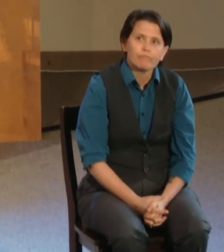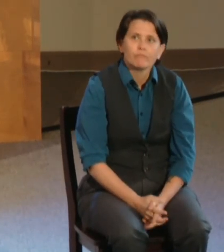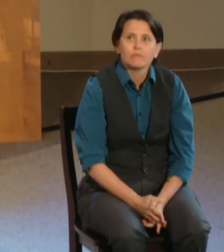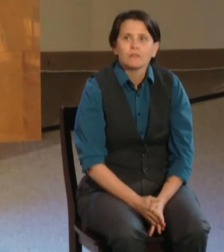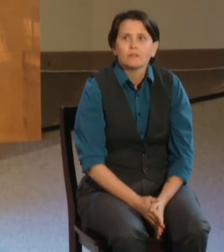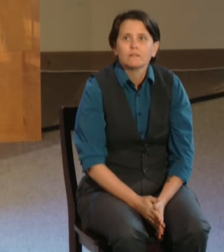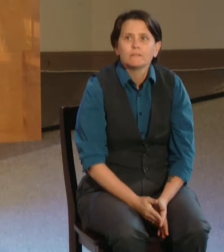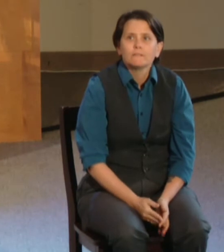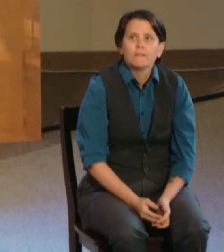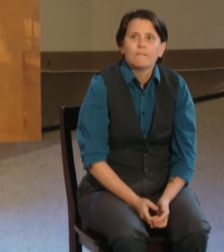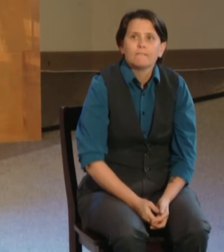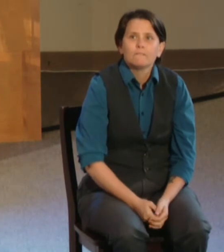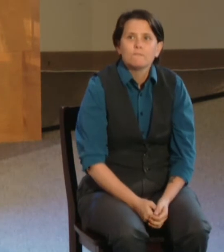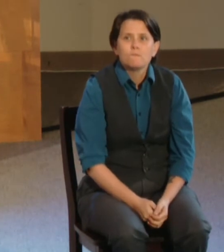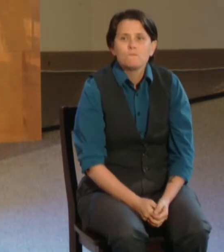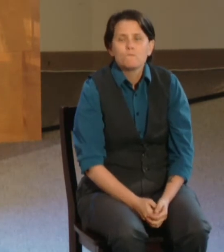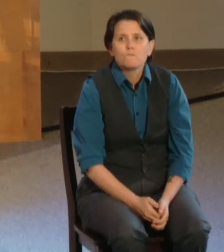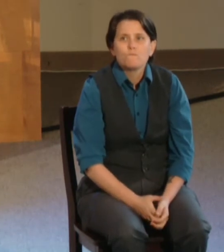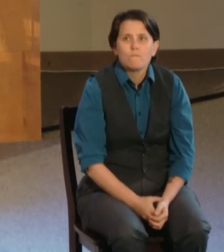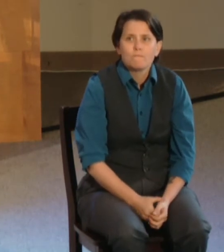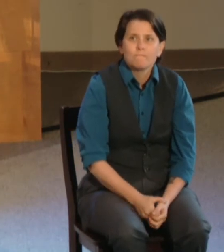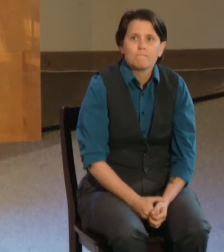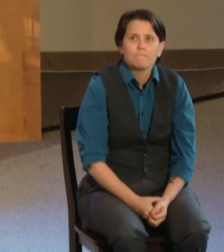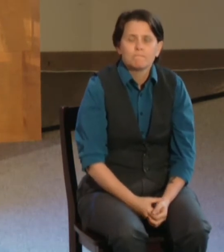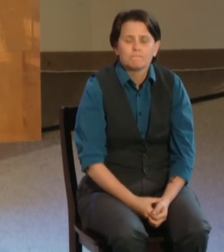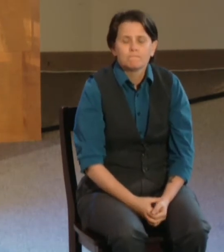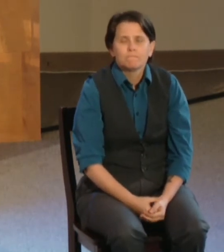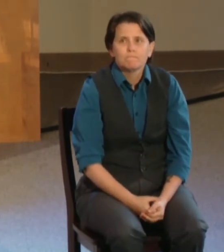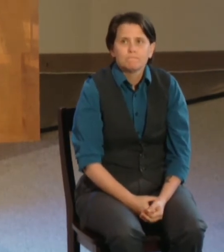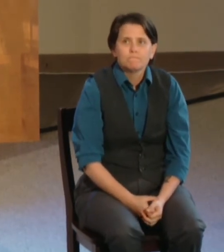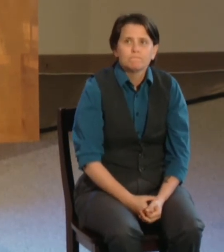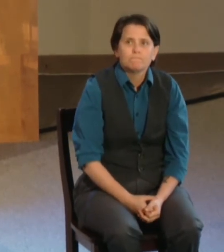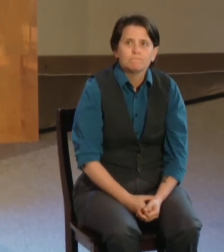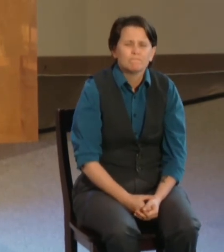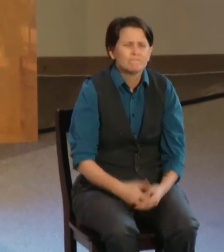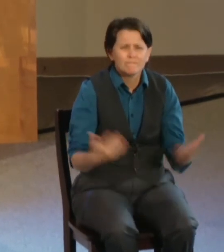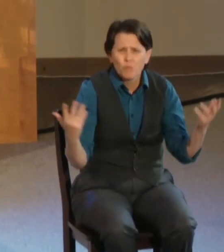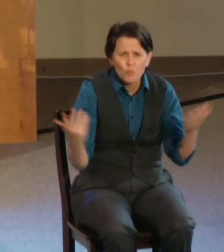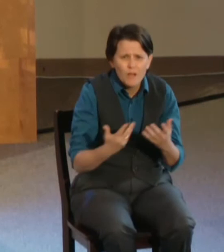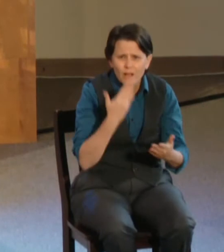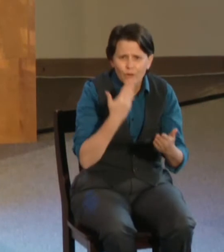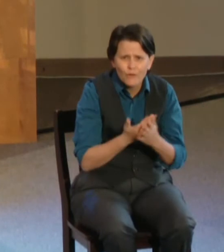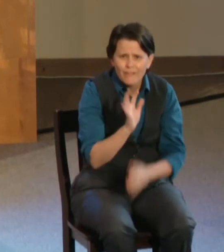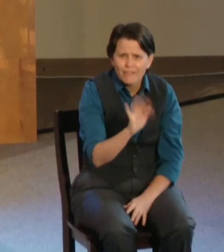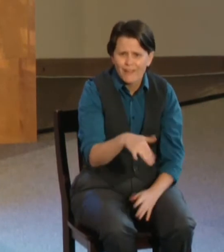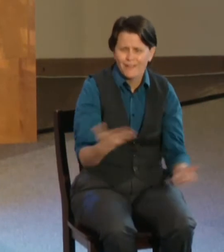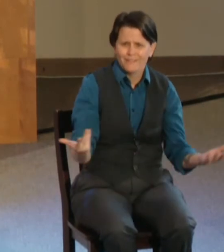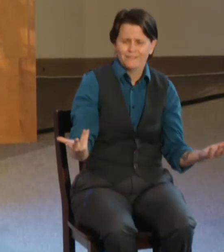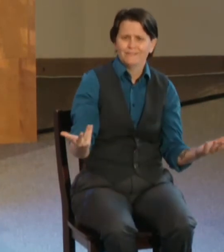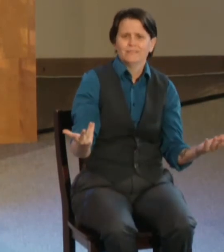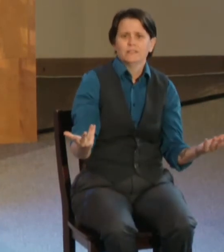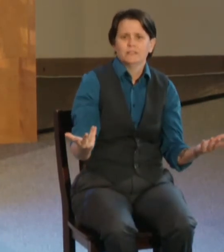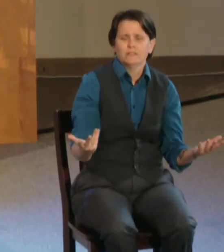their bodily needs, what is the good of that? What is the good of that? So